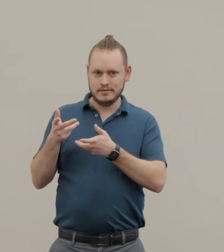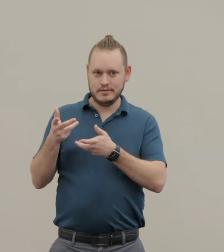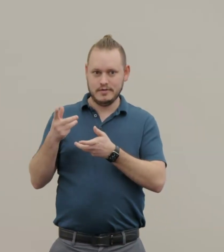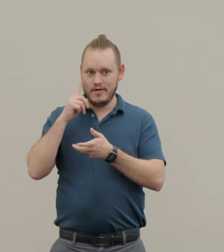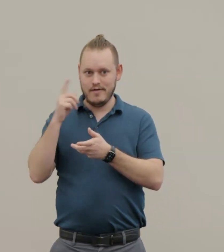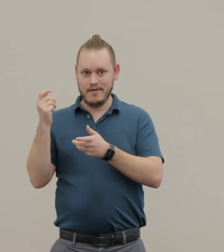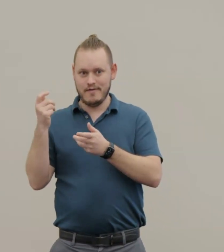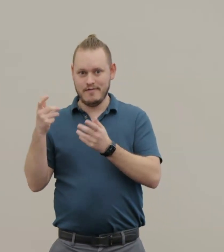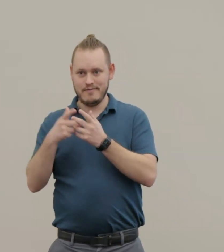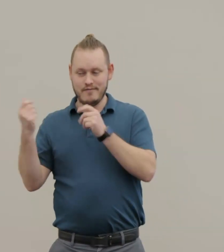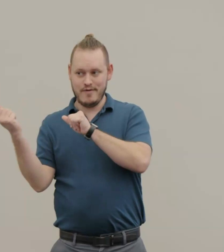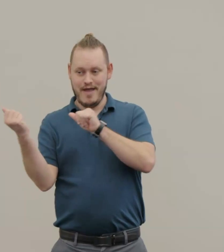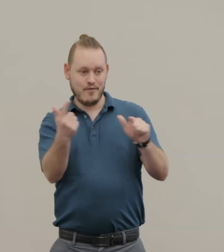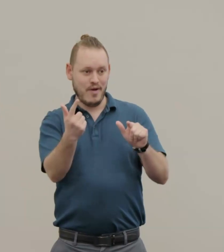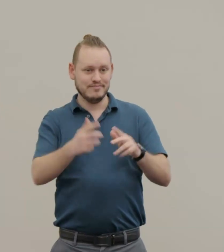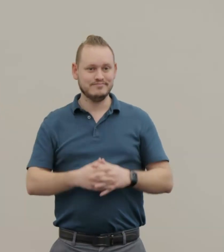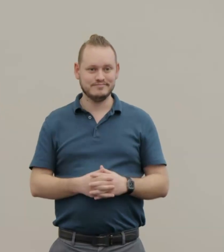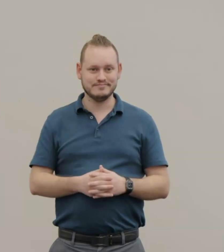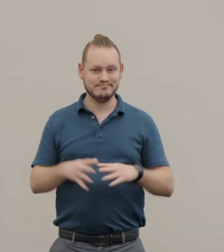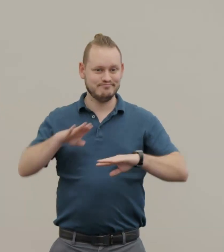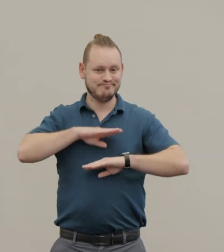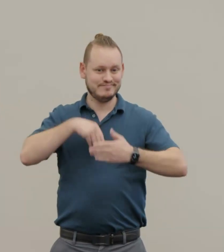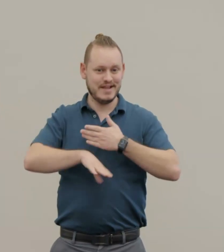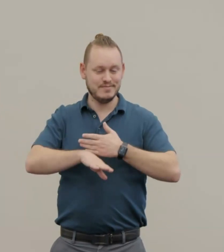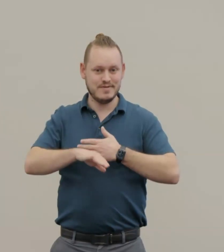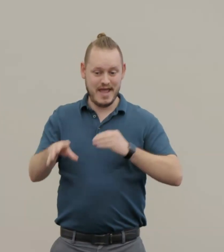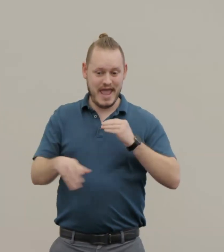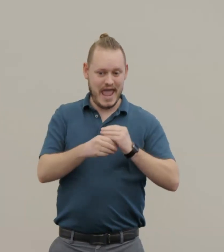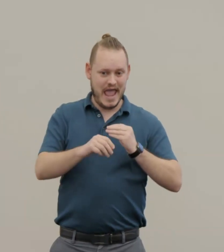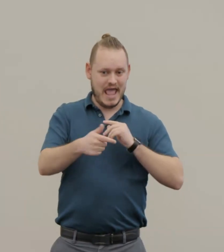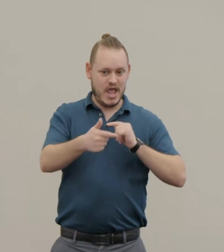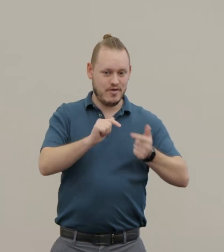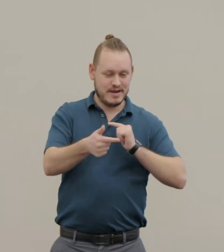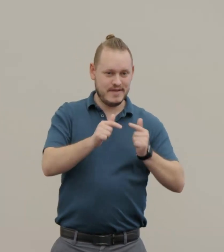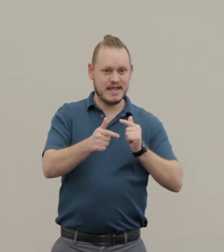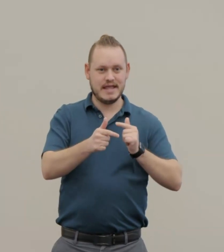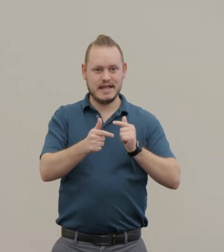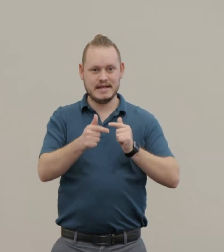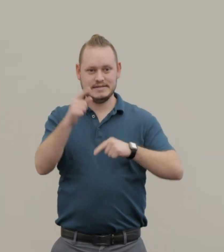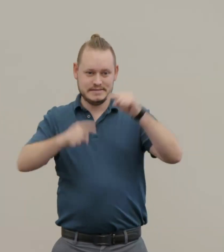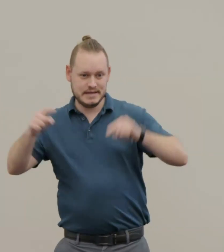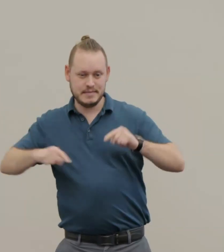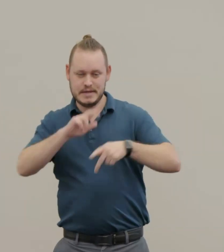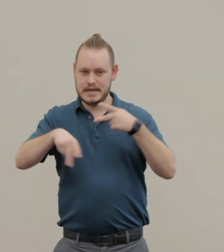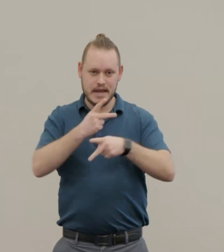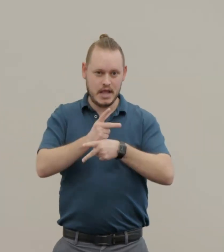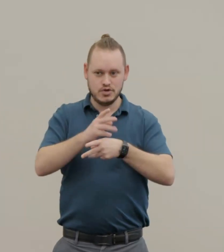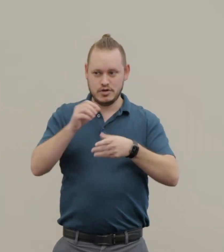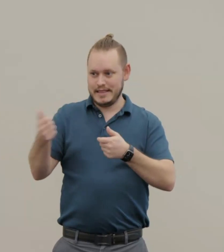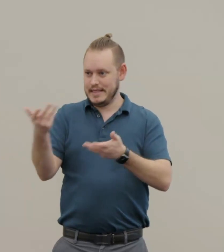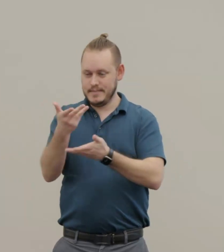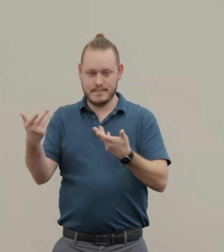everyone, right? There's anytime we add interactivity or dynamic nature into anything we're